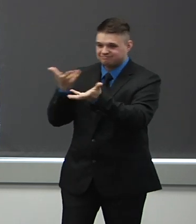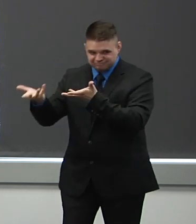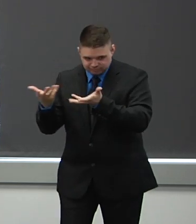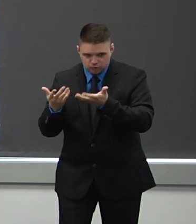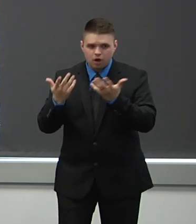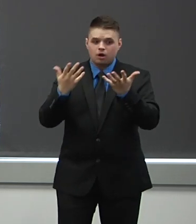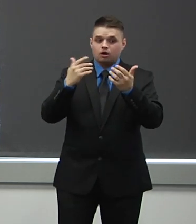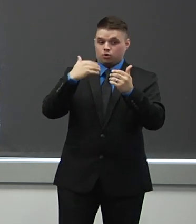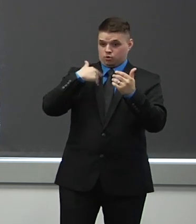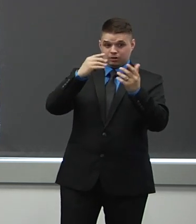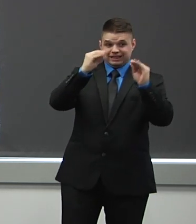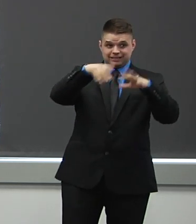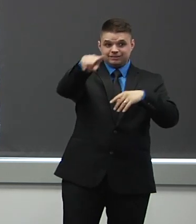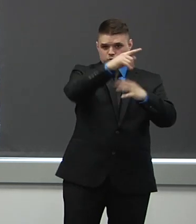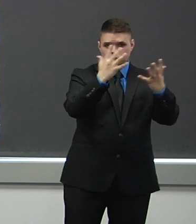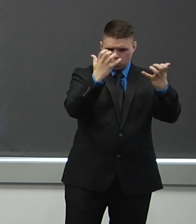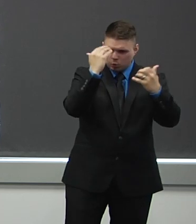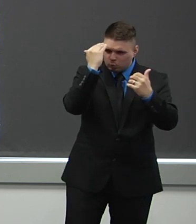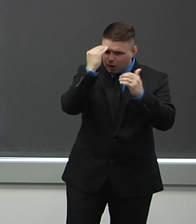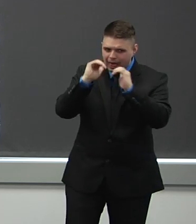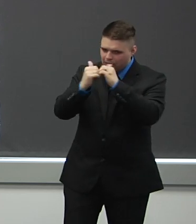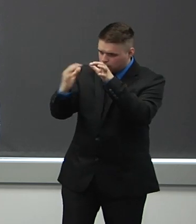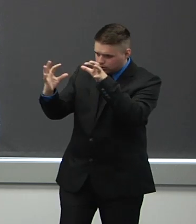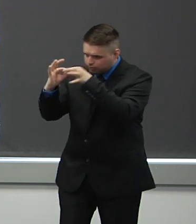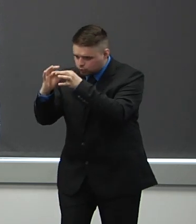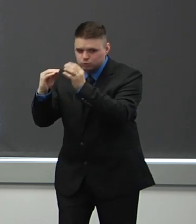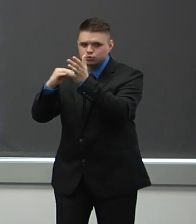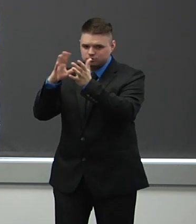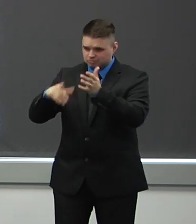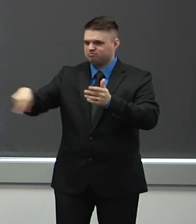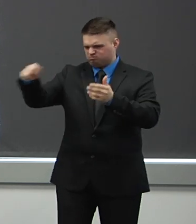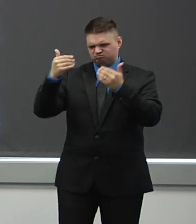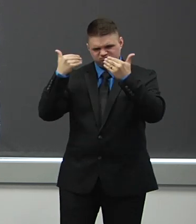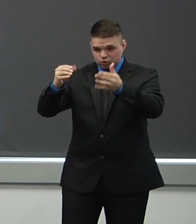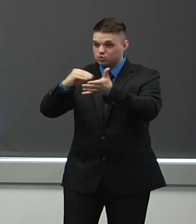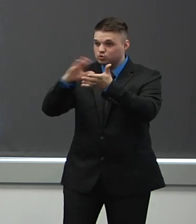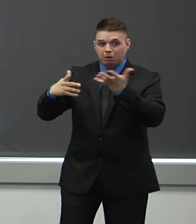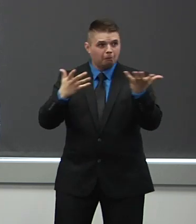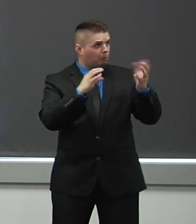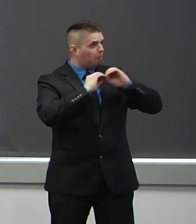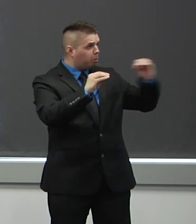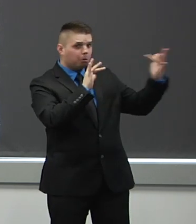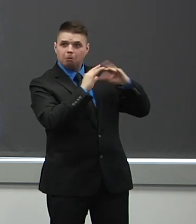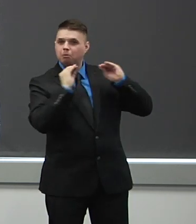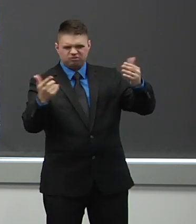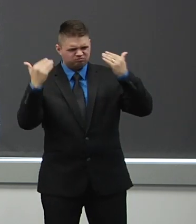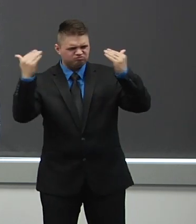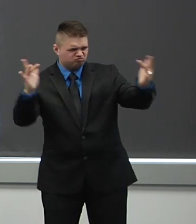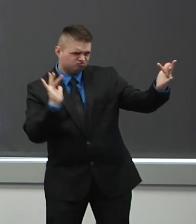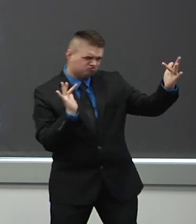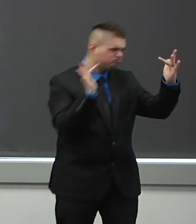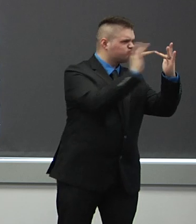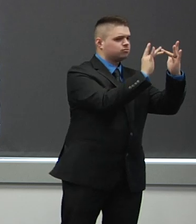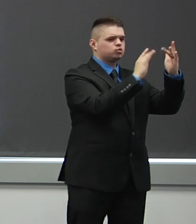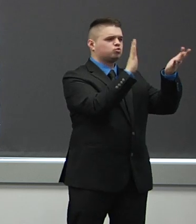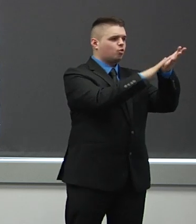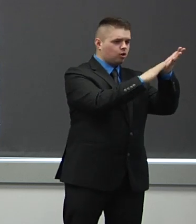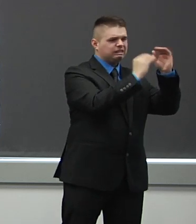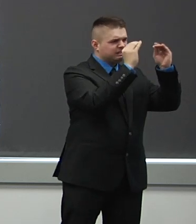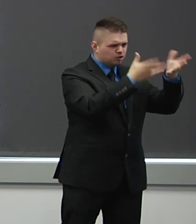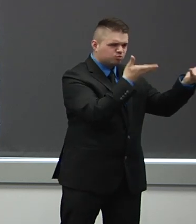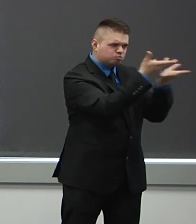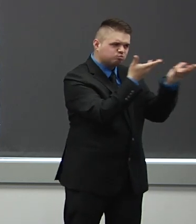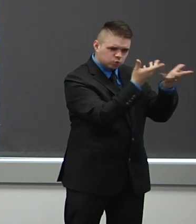your family. So please reach back out to your school if they haven't found you. And then with that, I really